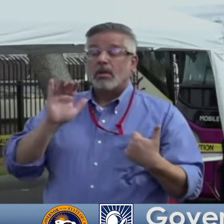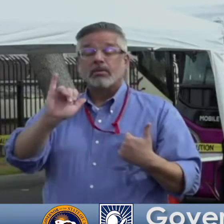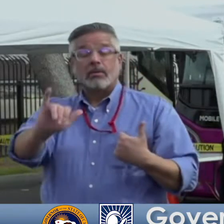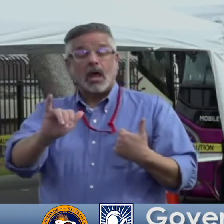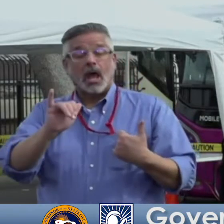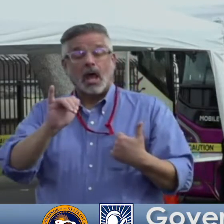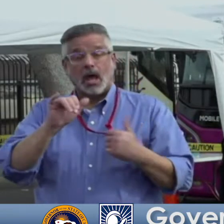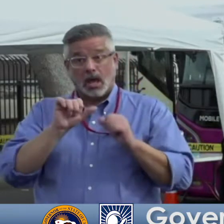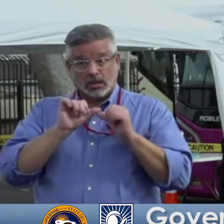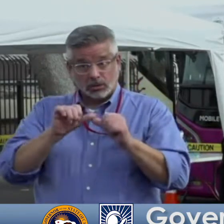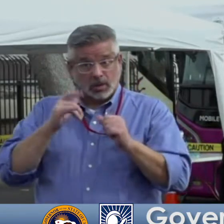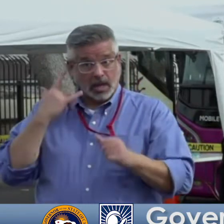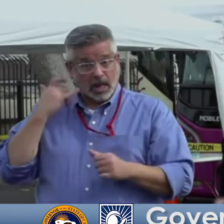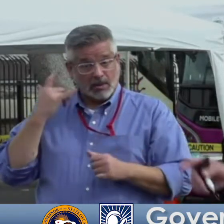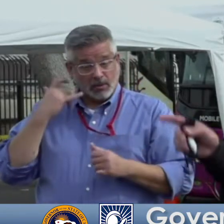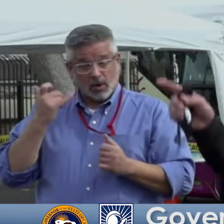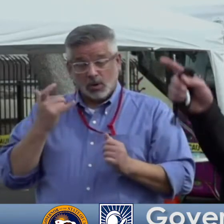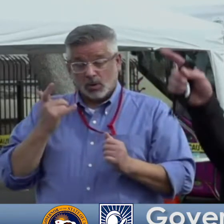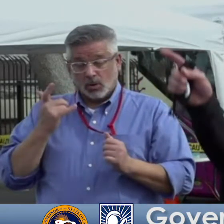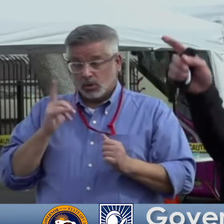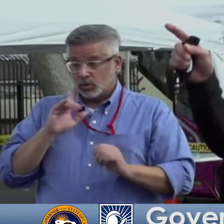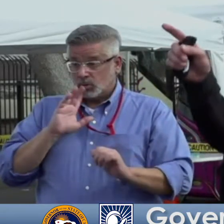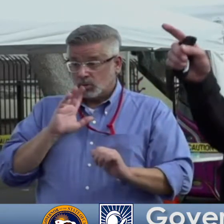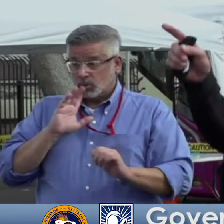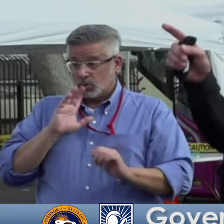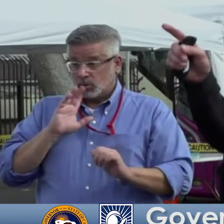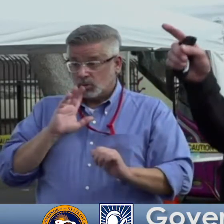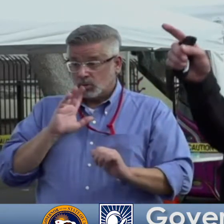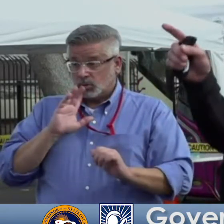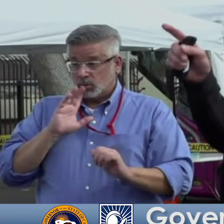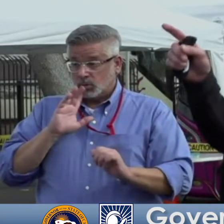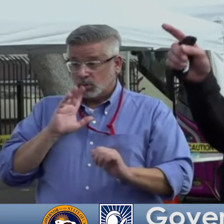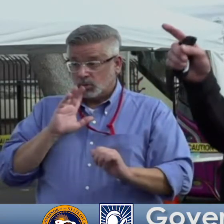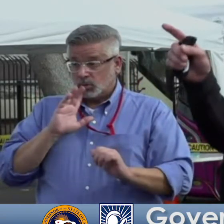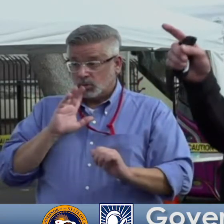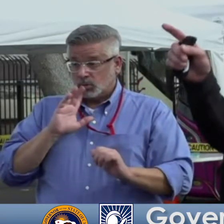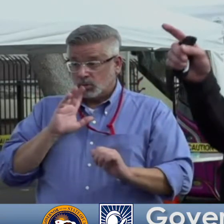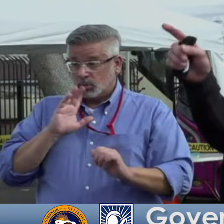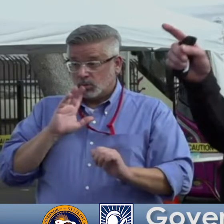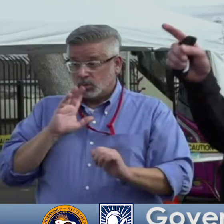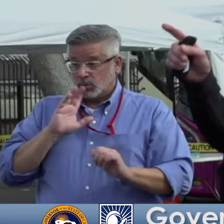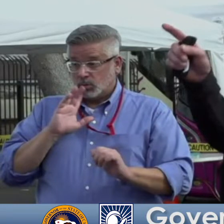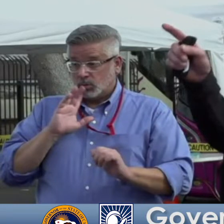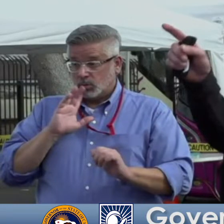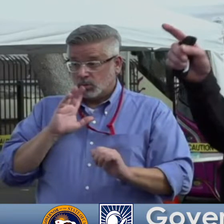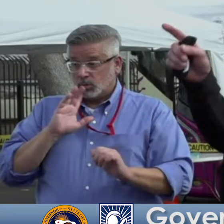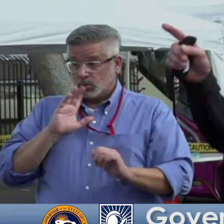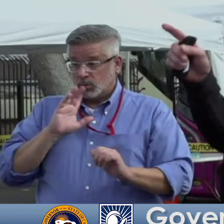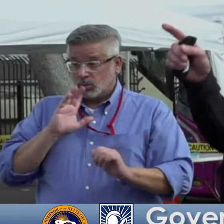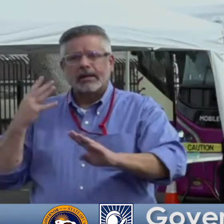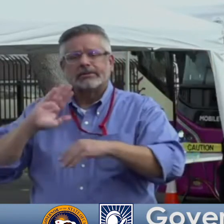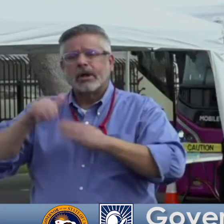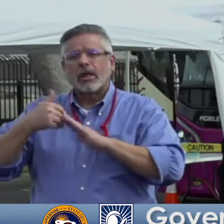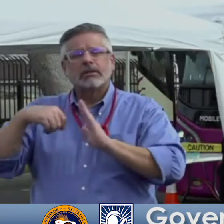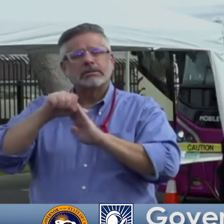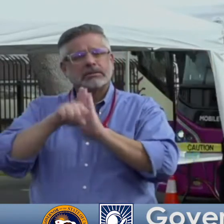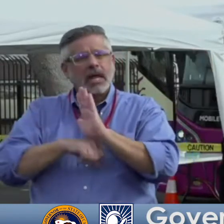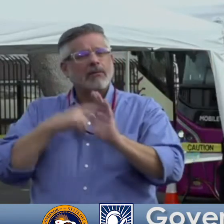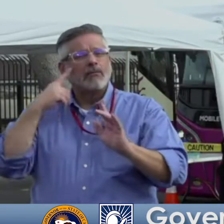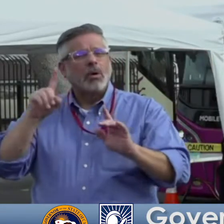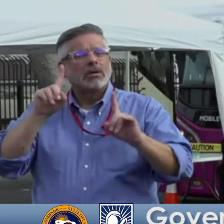punch above our weight and to address the waits and the lines at sites like this and all over the state of